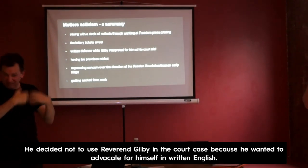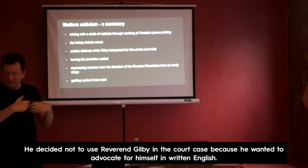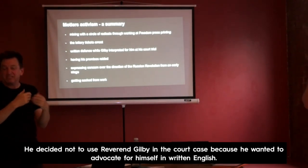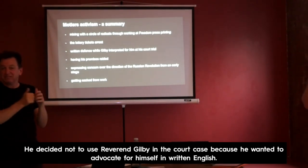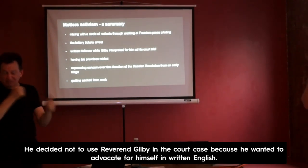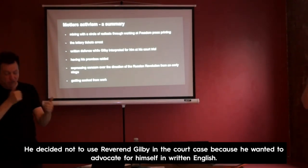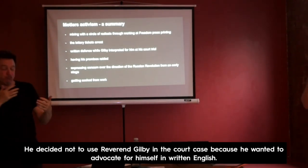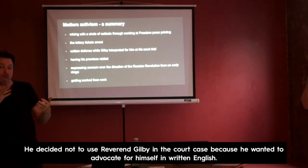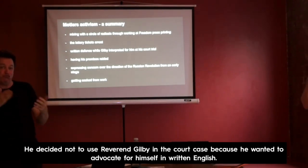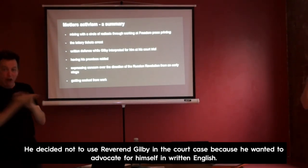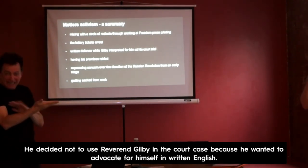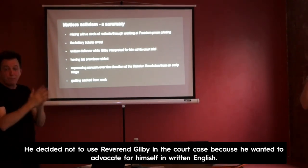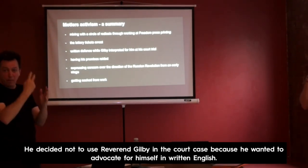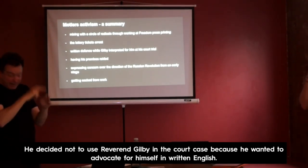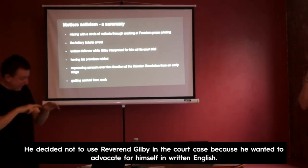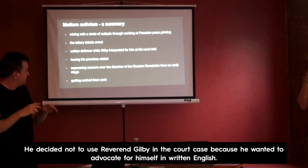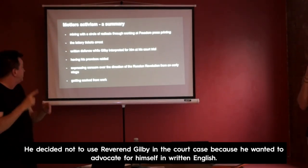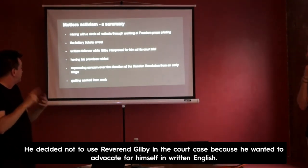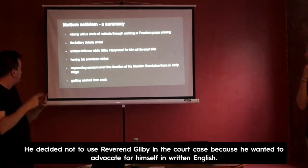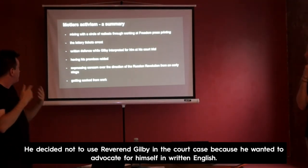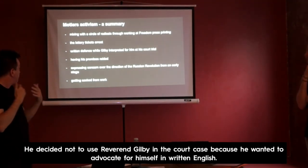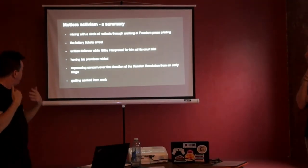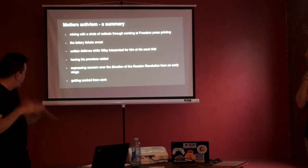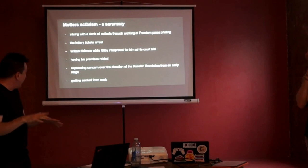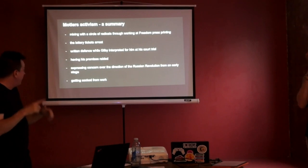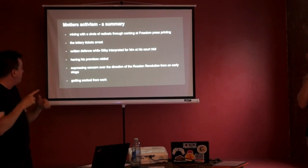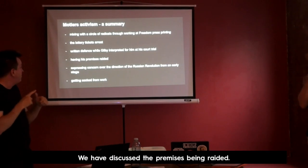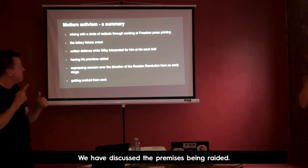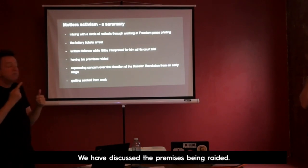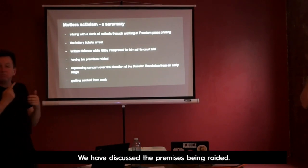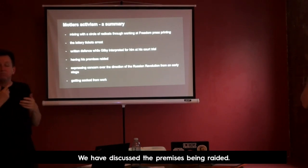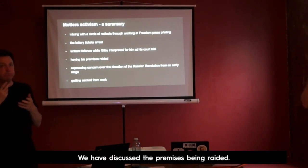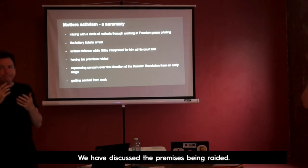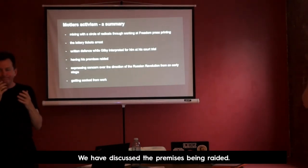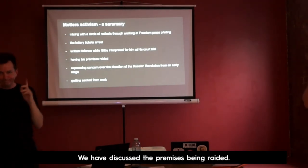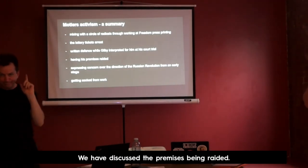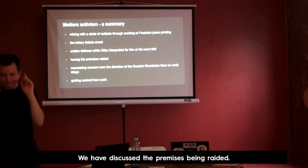Gilby in the court case because he wanted to advocate for himself in written English. We've discussed the premises being raided.